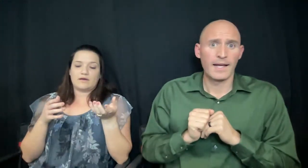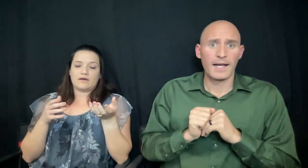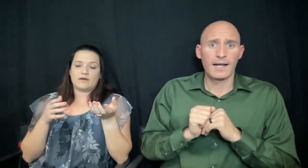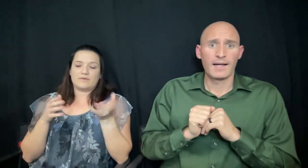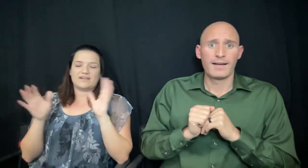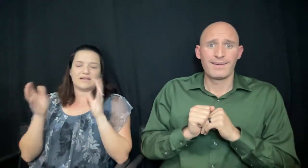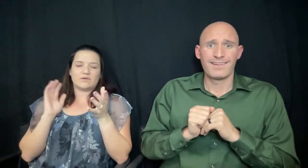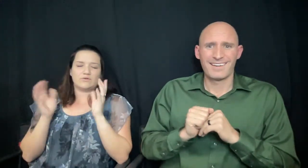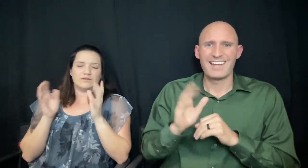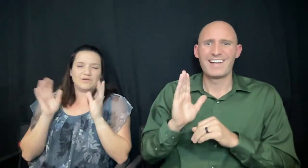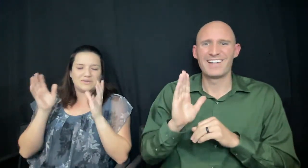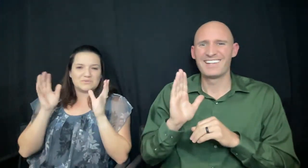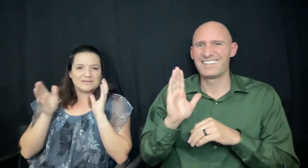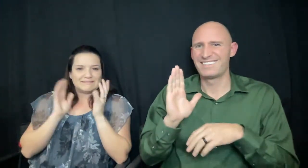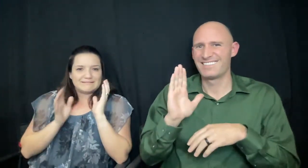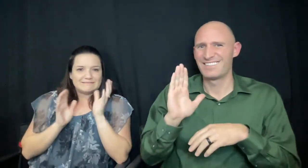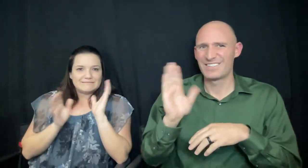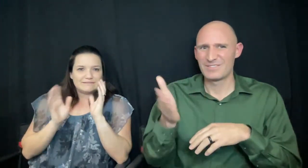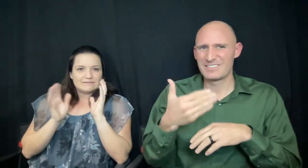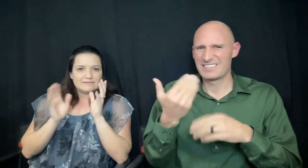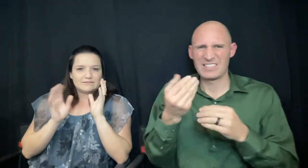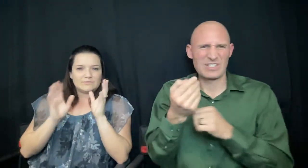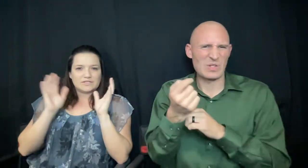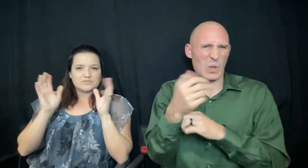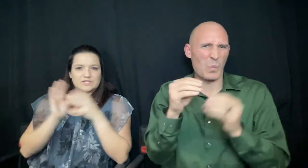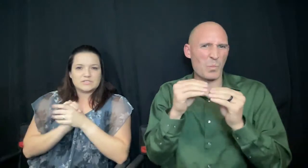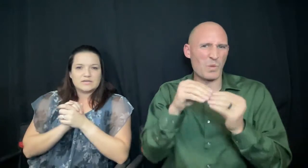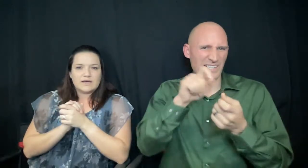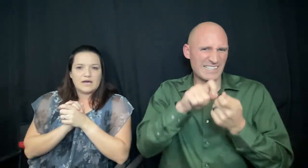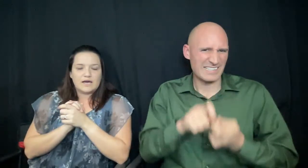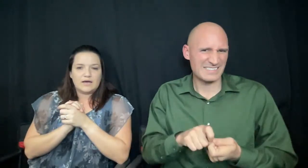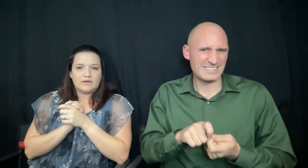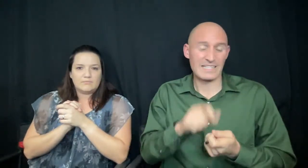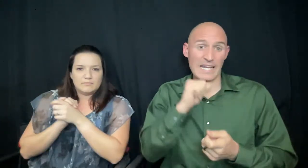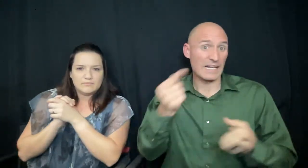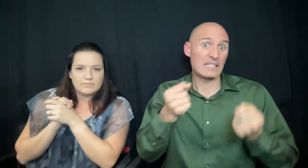I'm going to kind of go into it a little bit, not too much.